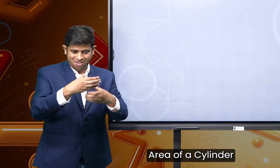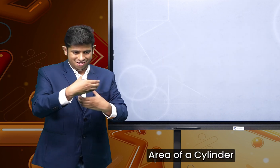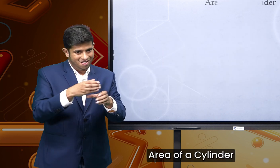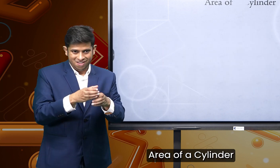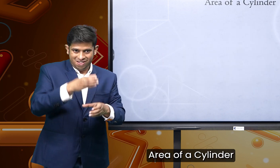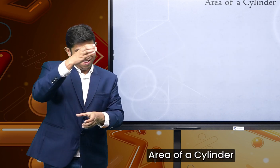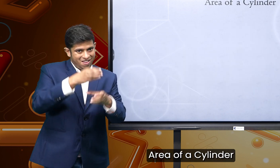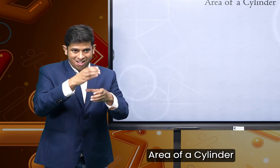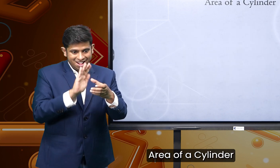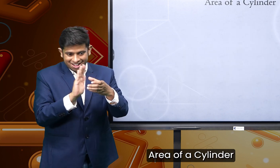Area of a cylinder.